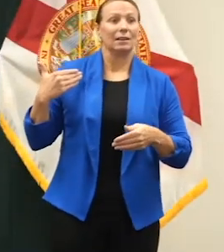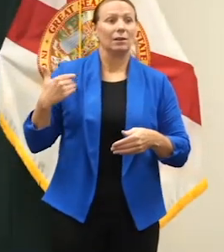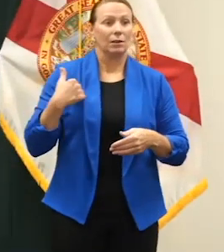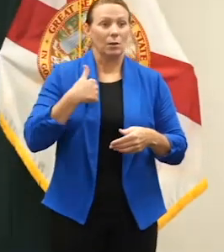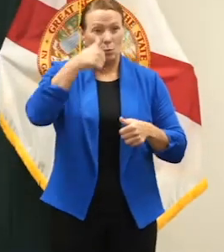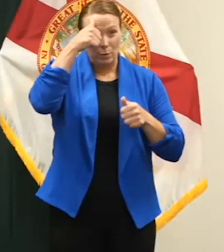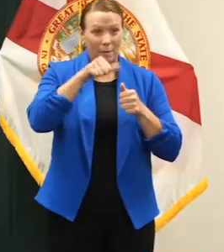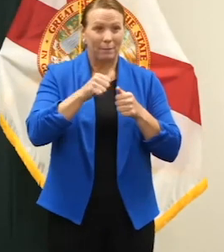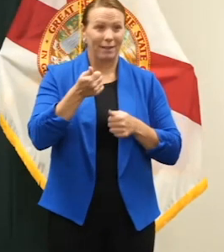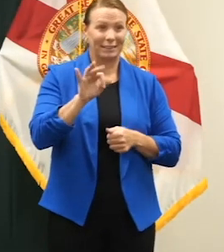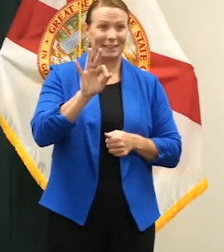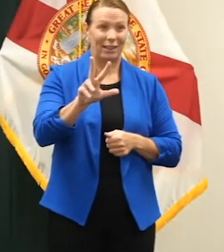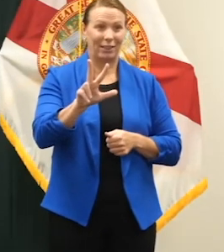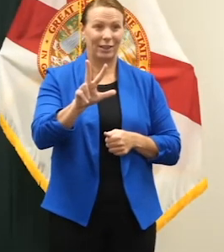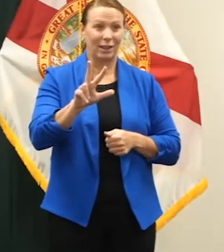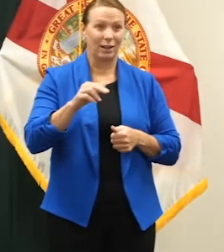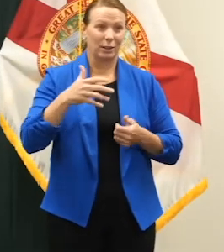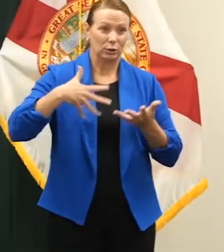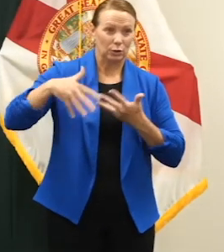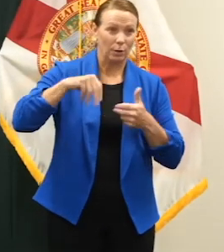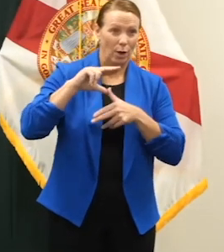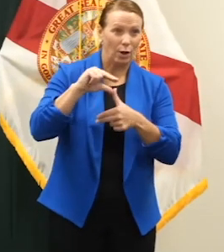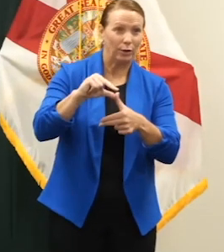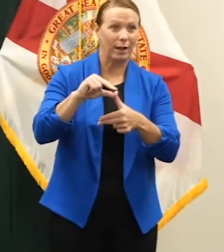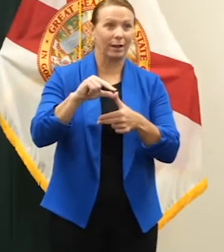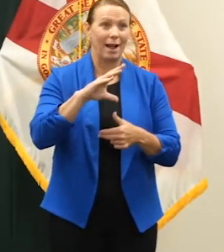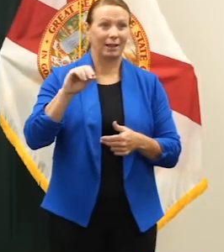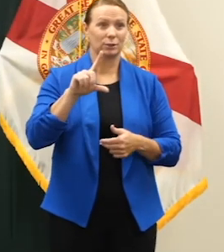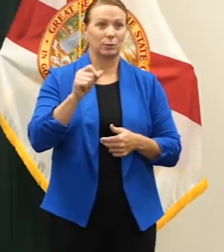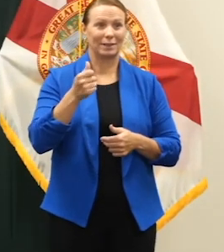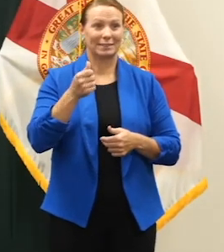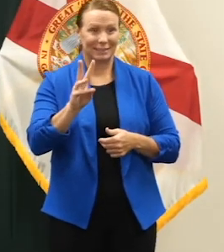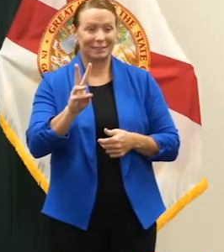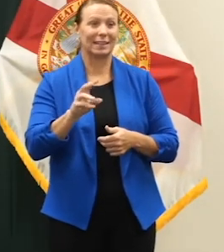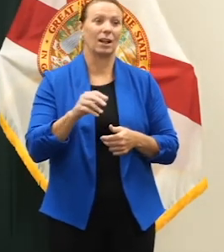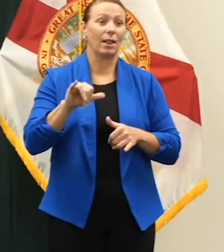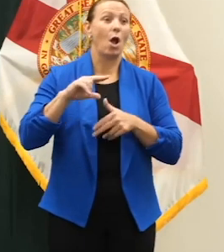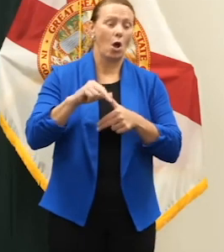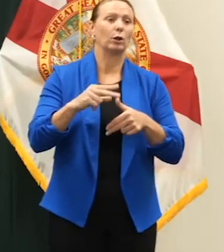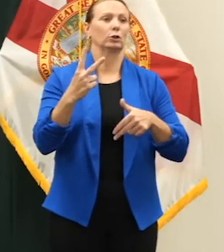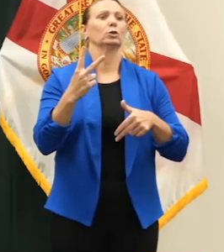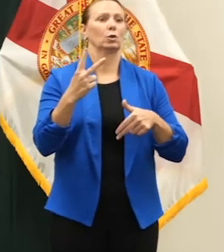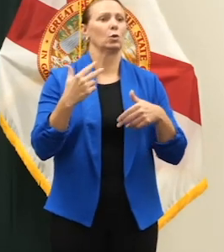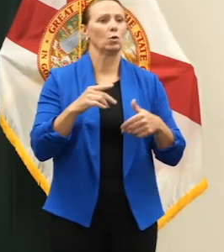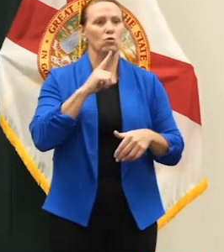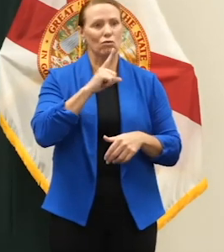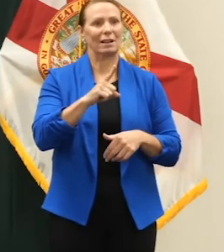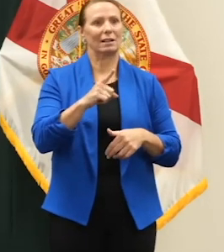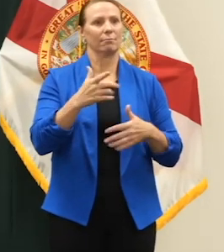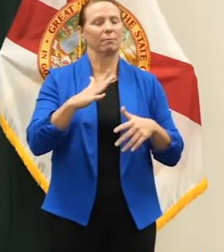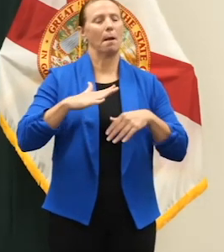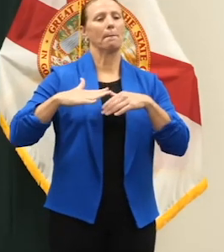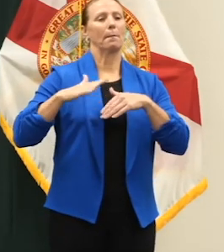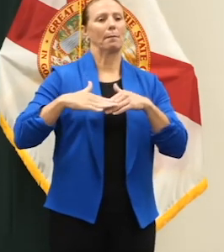those that remember the Hurricane Hermine in 2016, every one of those were kind of minimal to us and all that, except for